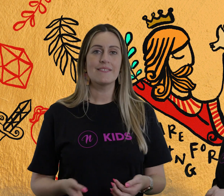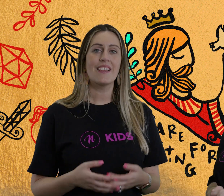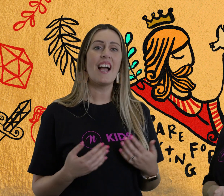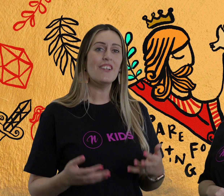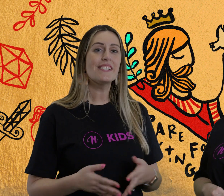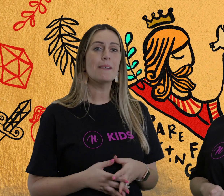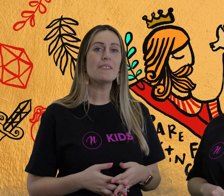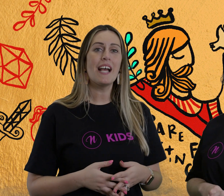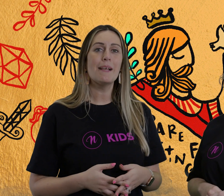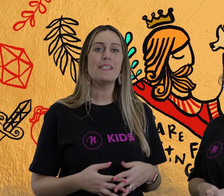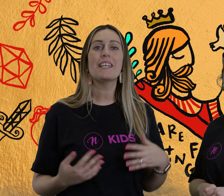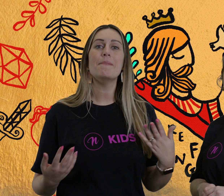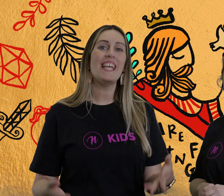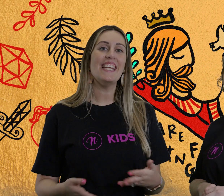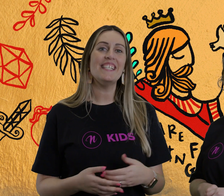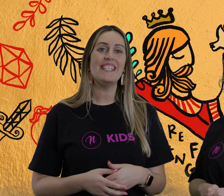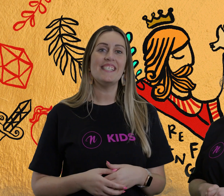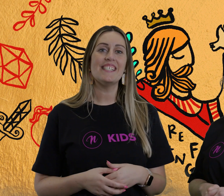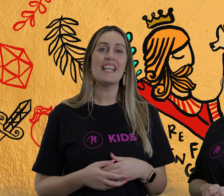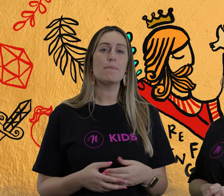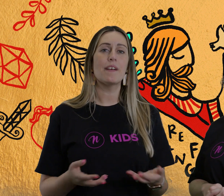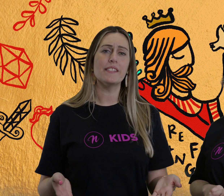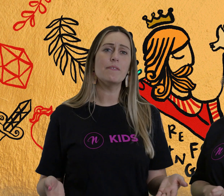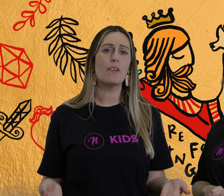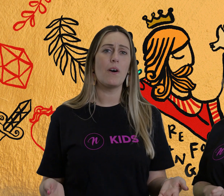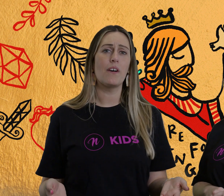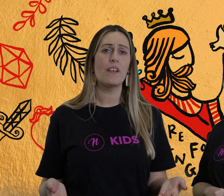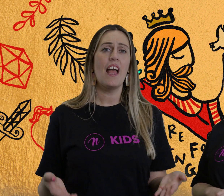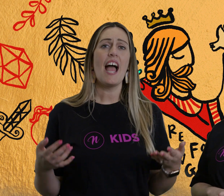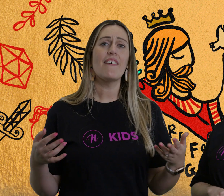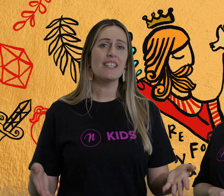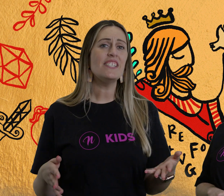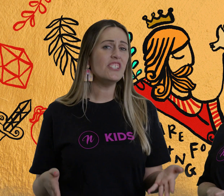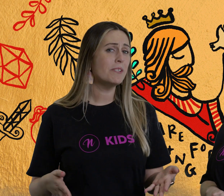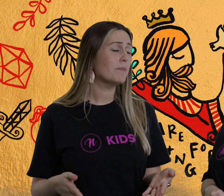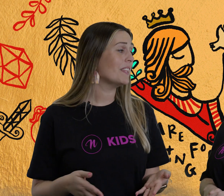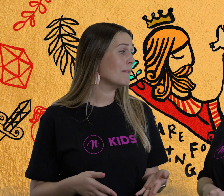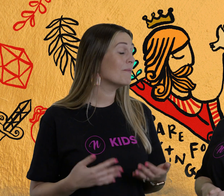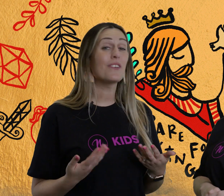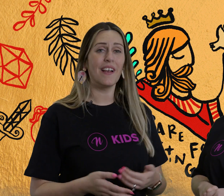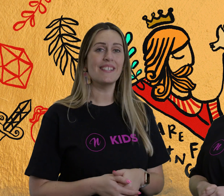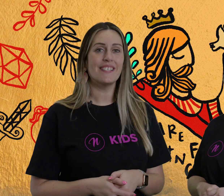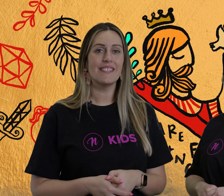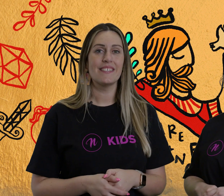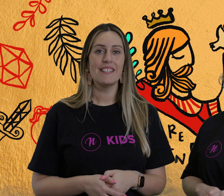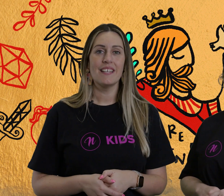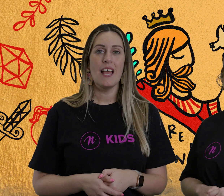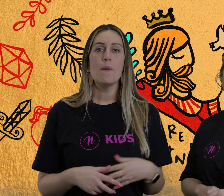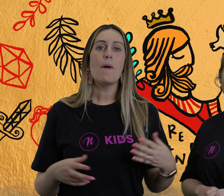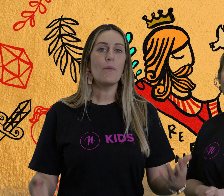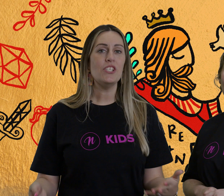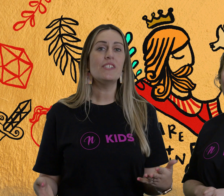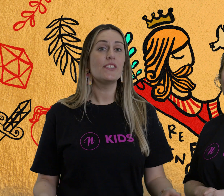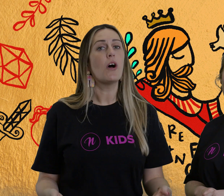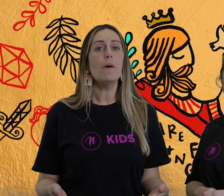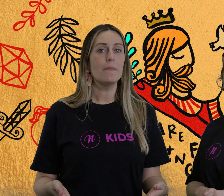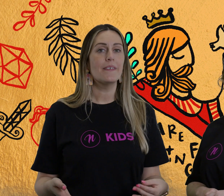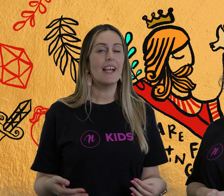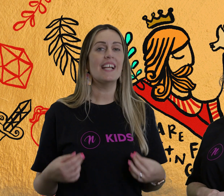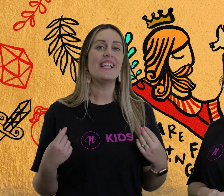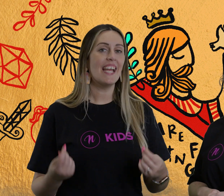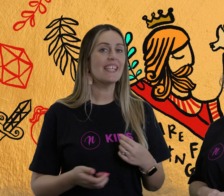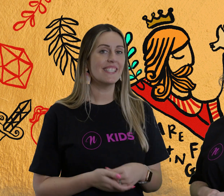right. I know sometimes it can be easy to take the presence of God, our relationship with him, for granted. But when you